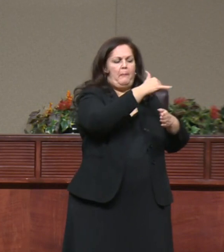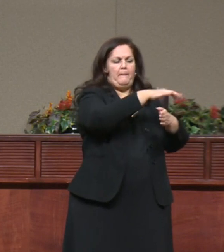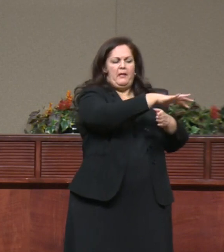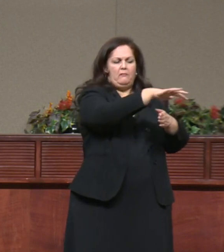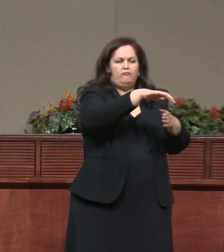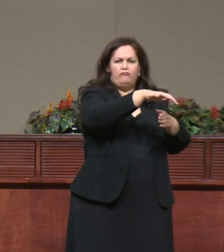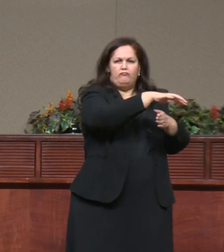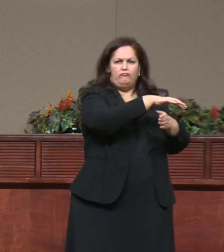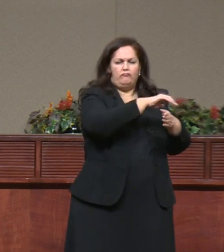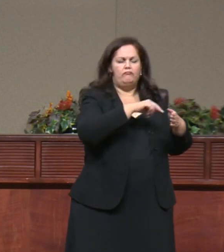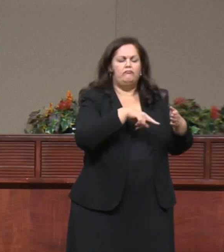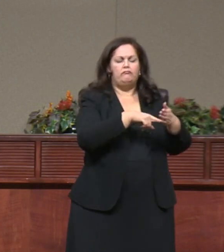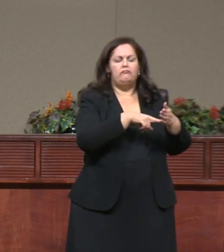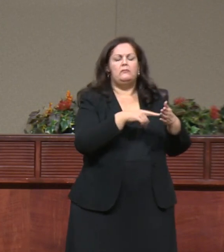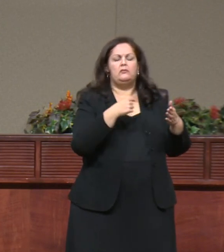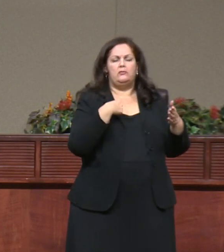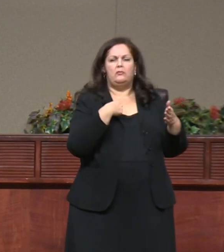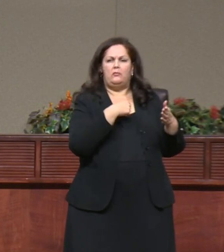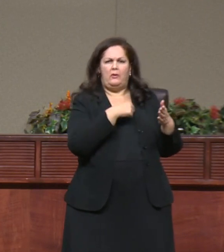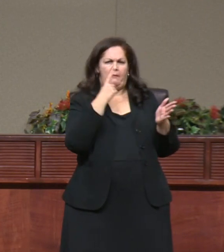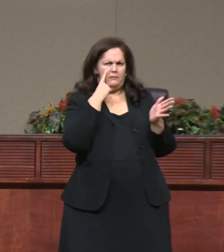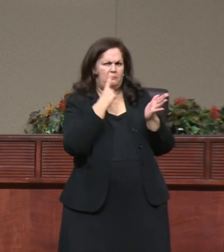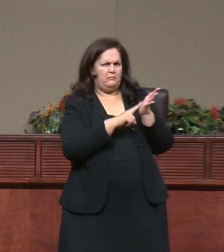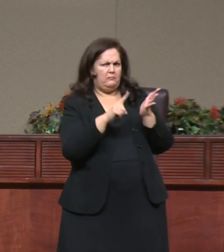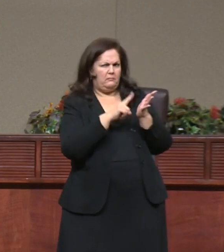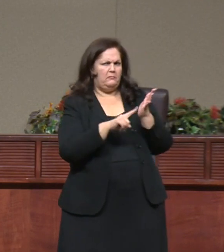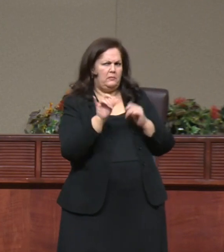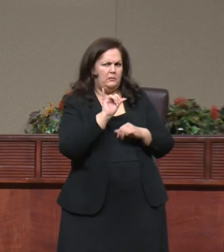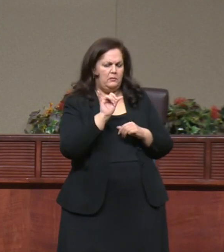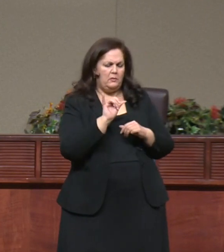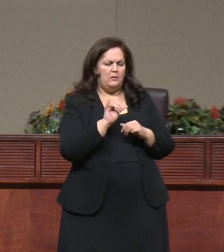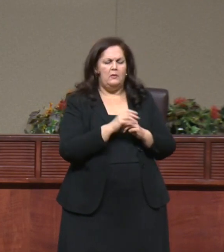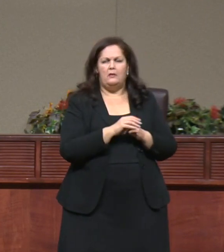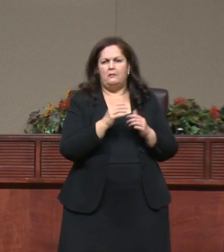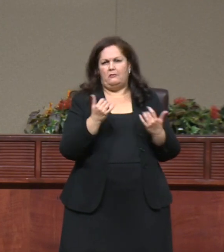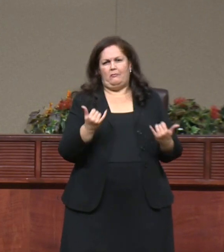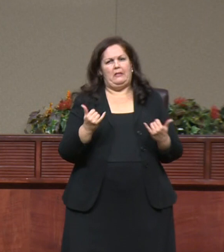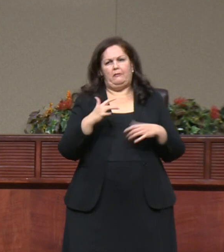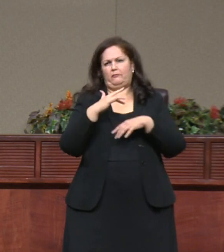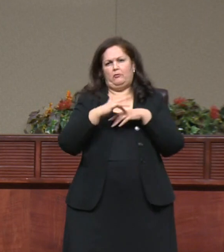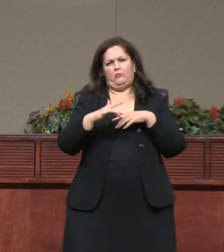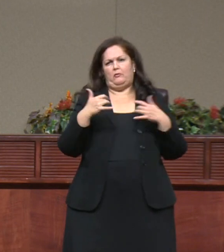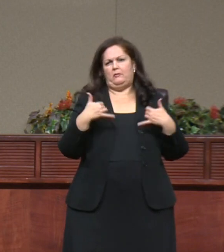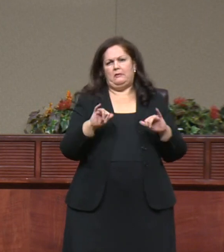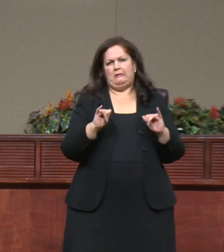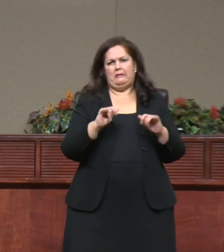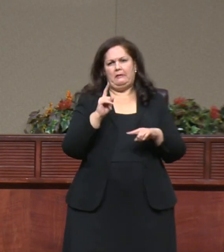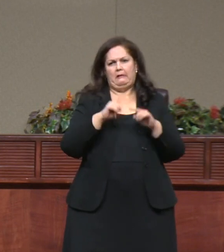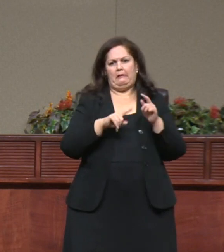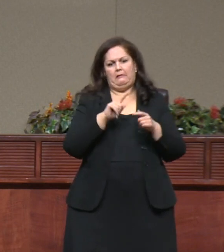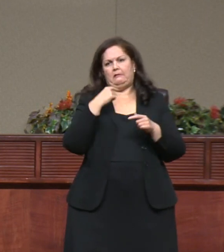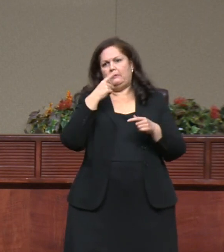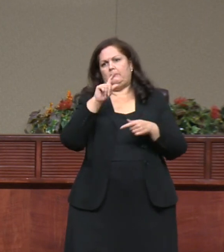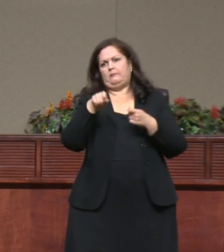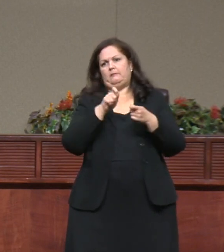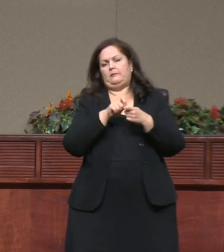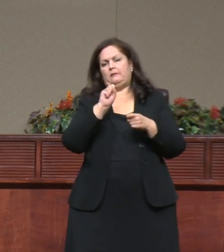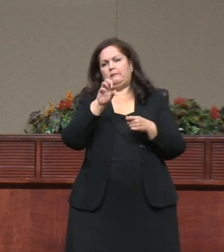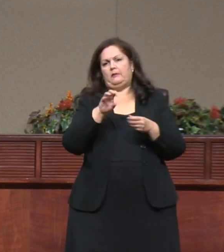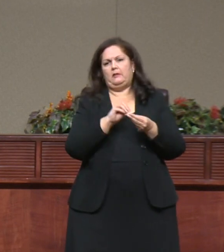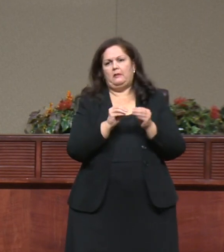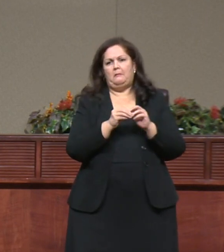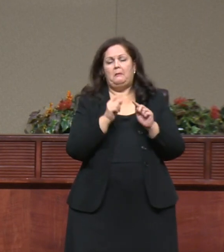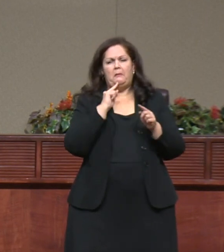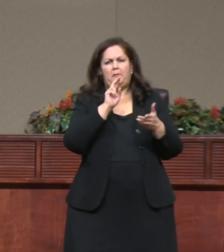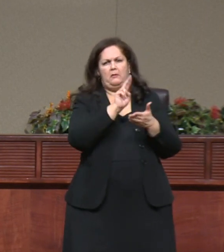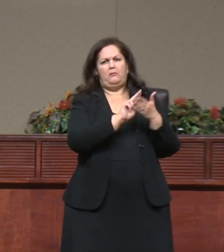have taken place. So we have to investigate that too. So it's too early for us to give you a concise number, but the school may have better